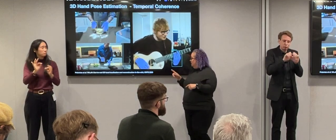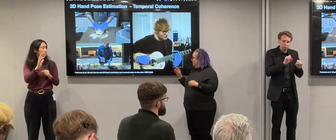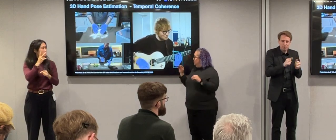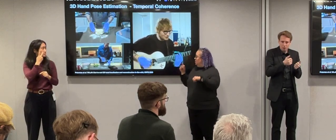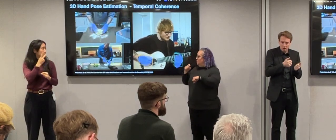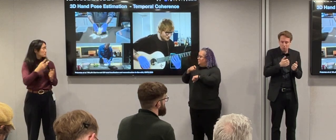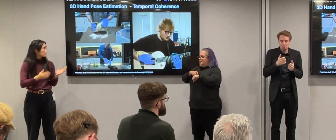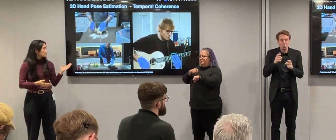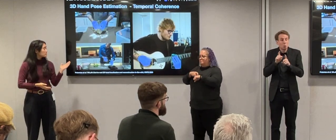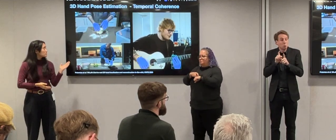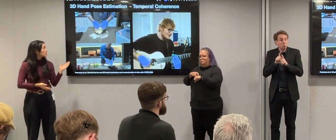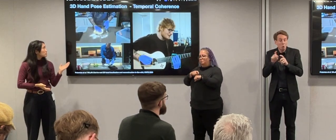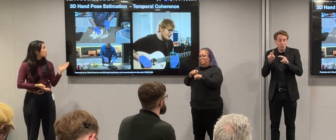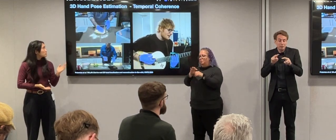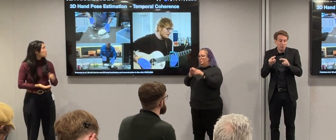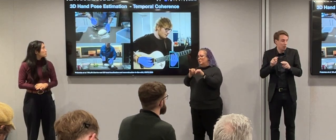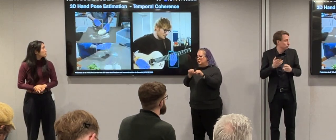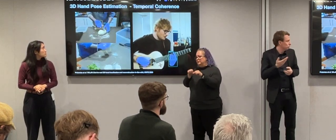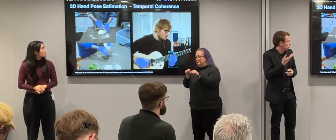consistency module.